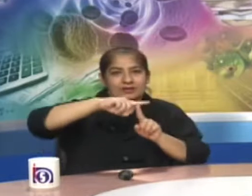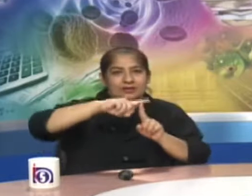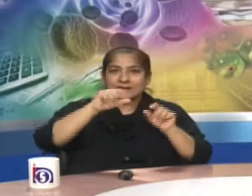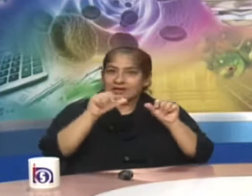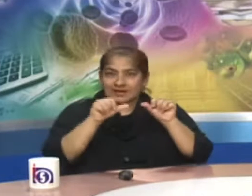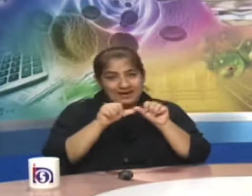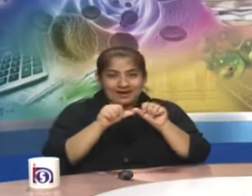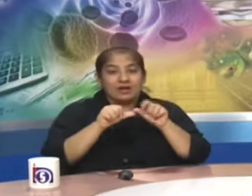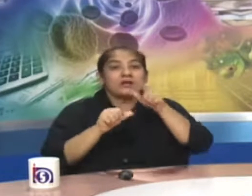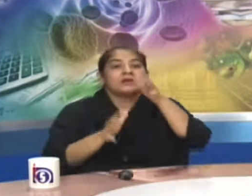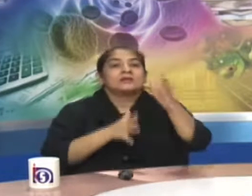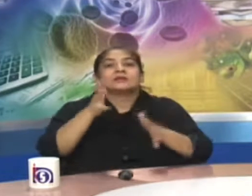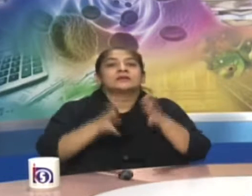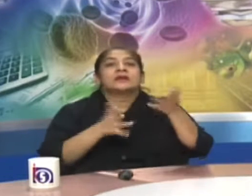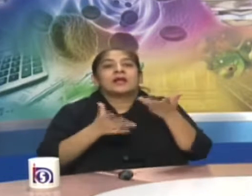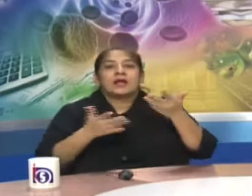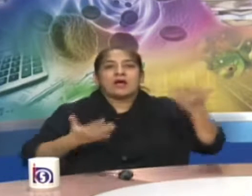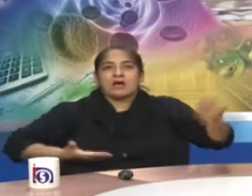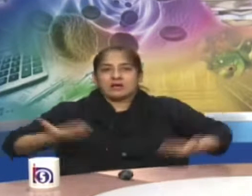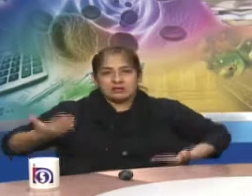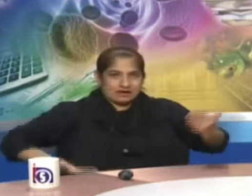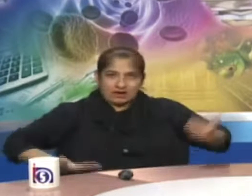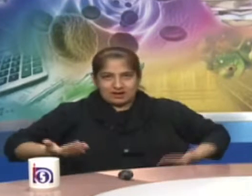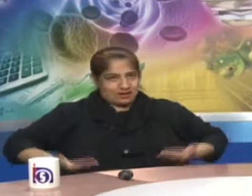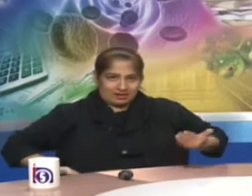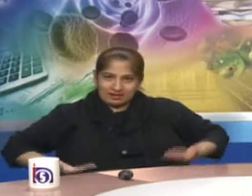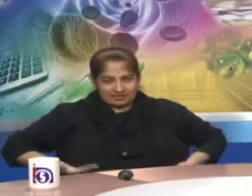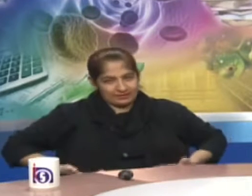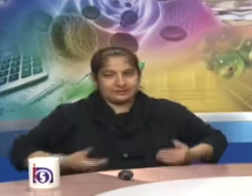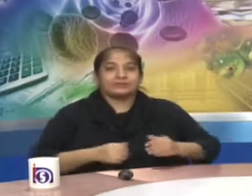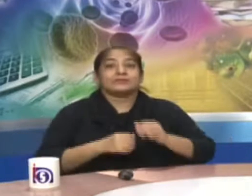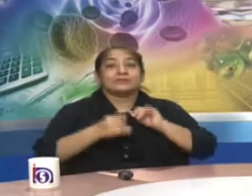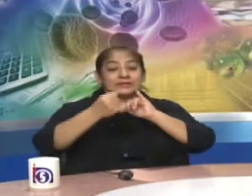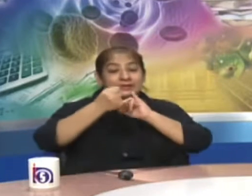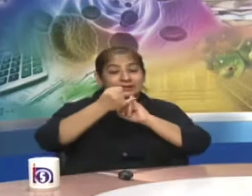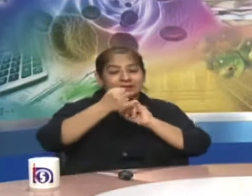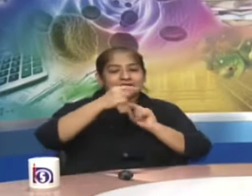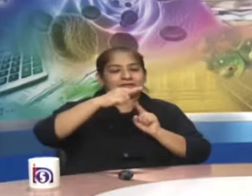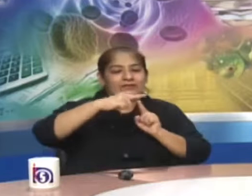Kolkata Stock Exchange, and the sign of Kolkata is this.